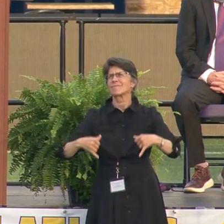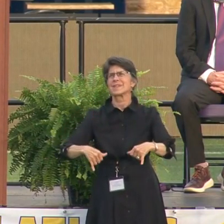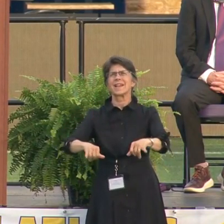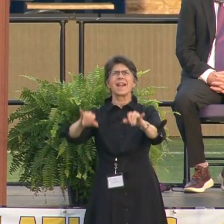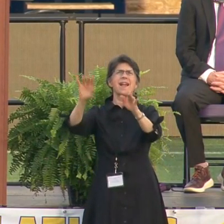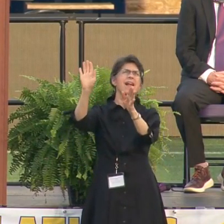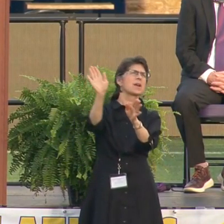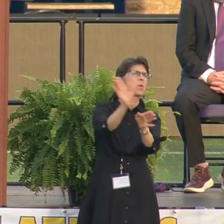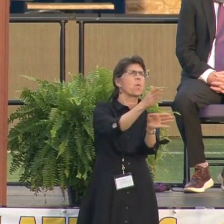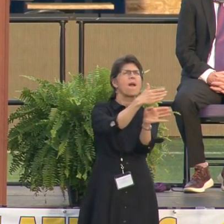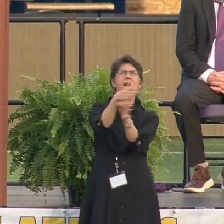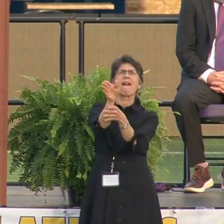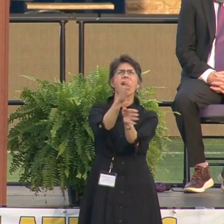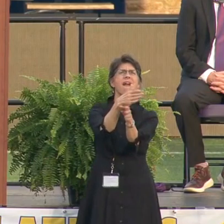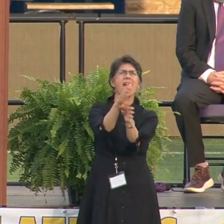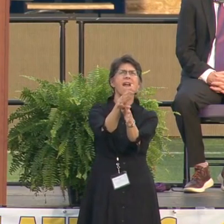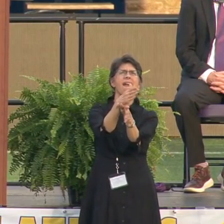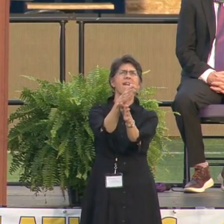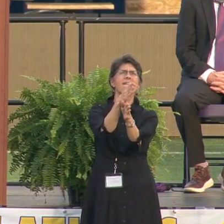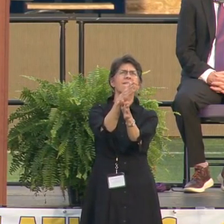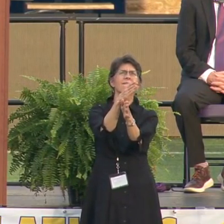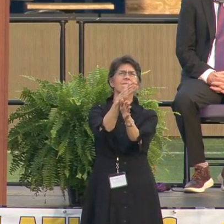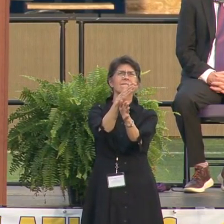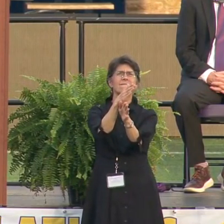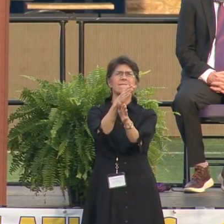banner yet